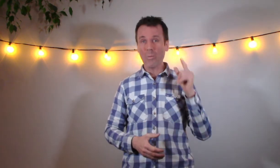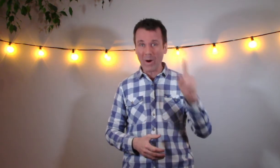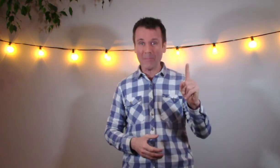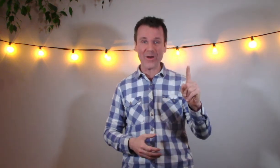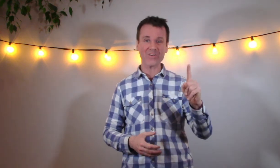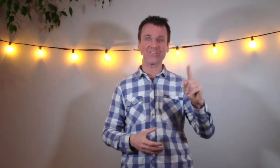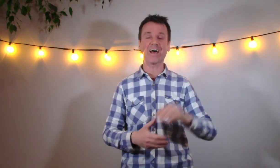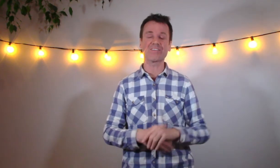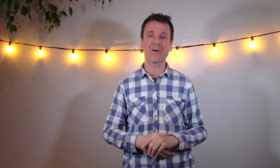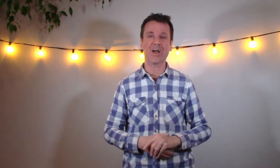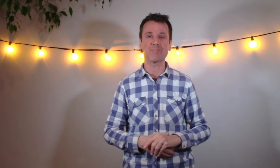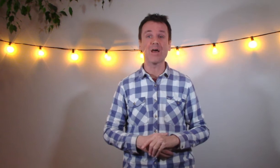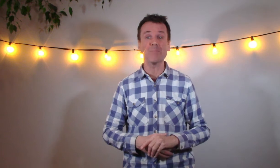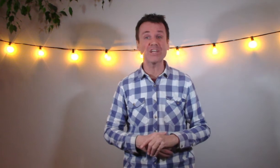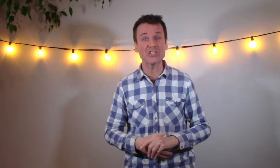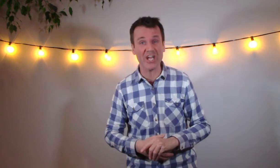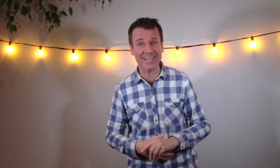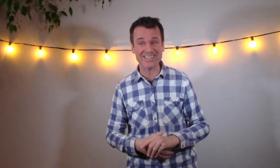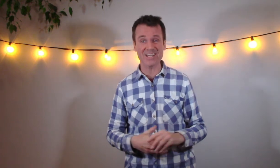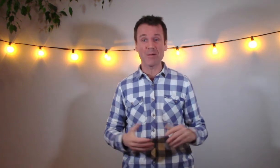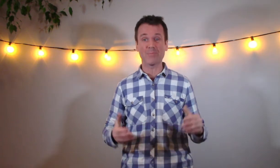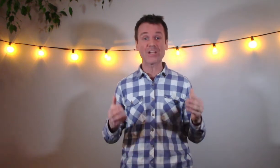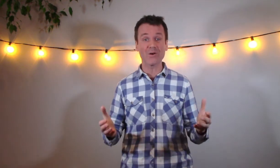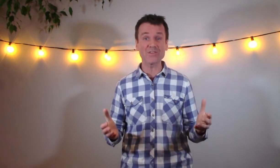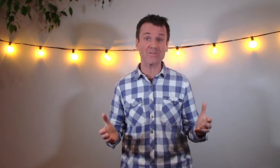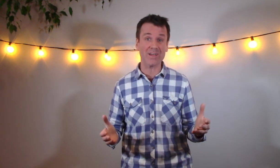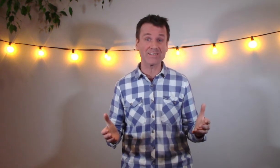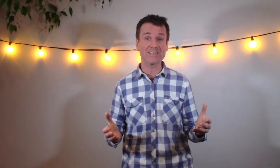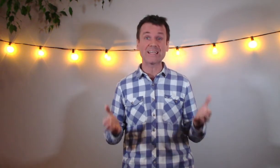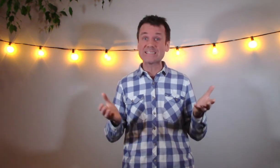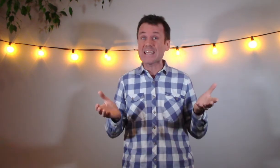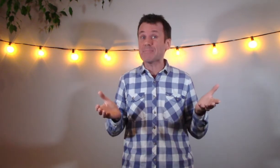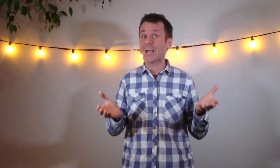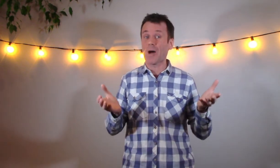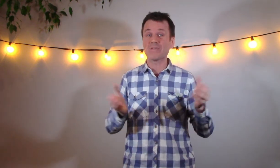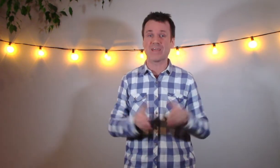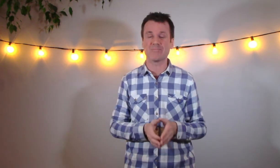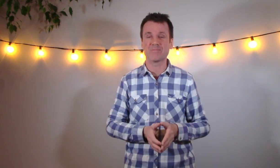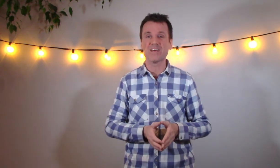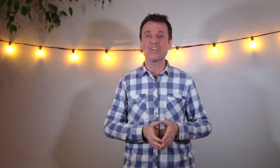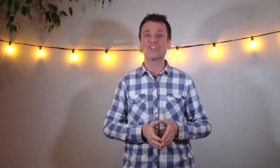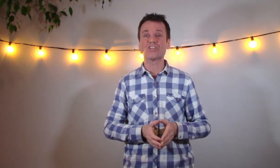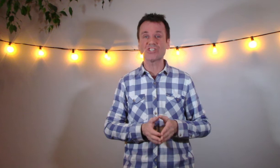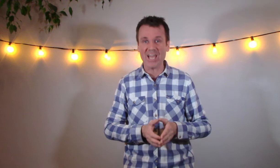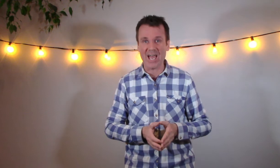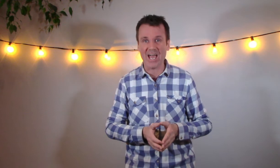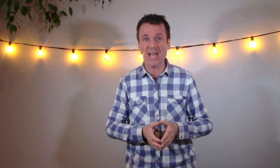One person at a time being changed by God's friends teaming up with him to share